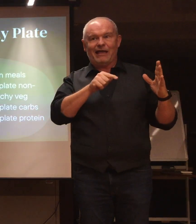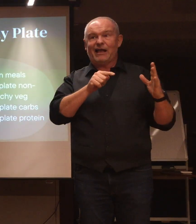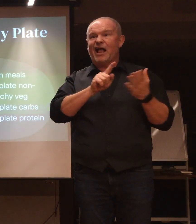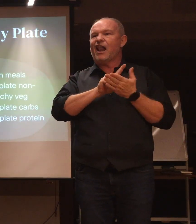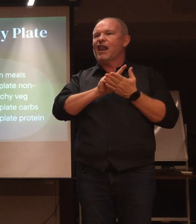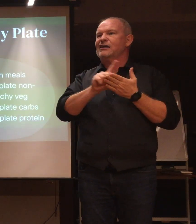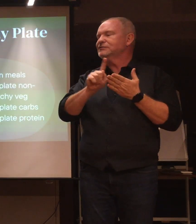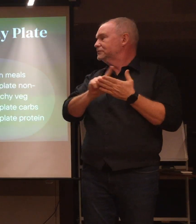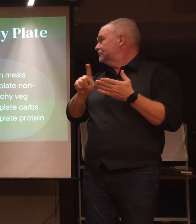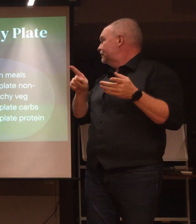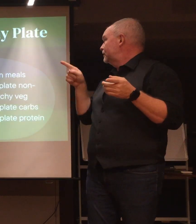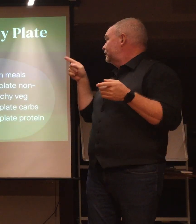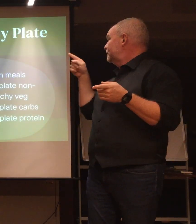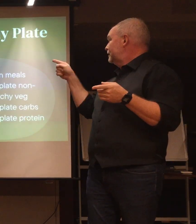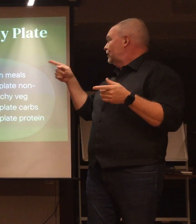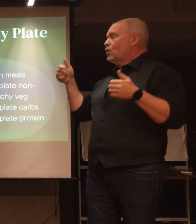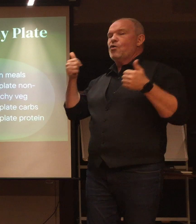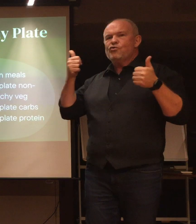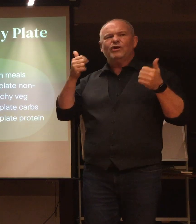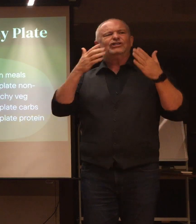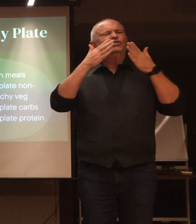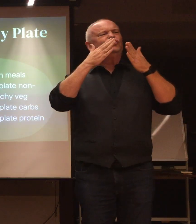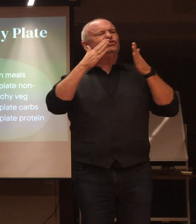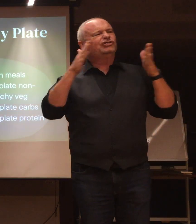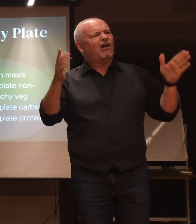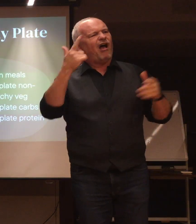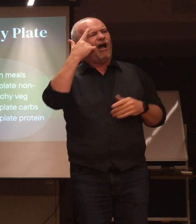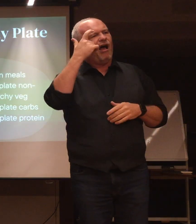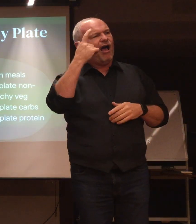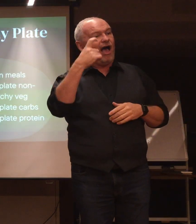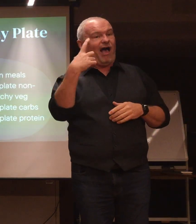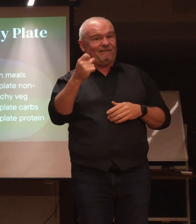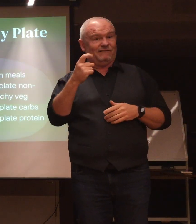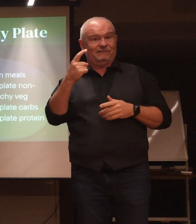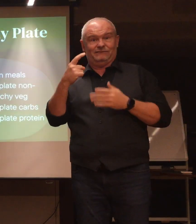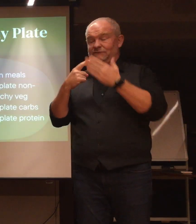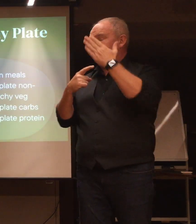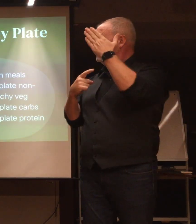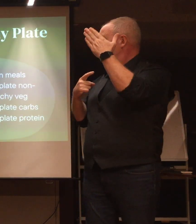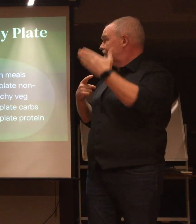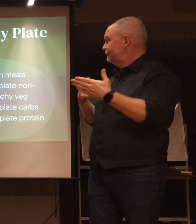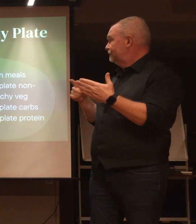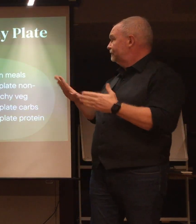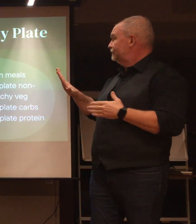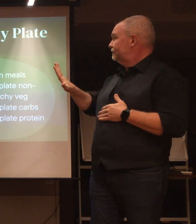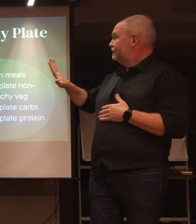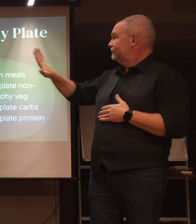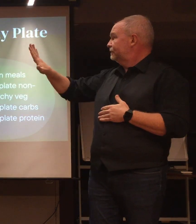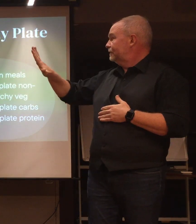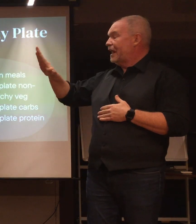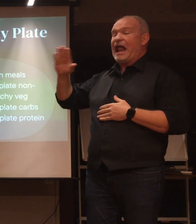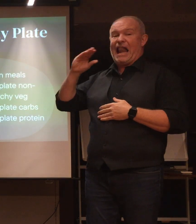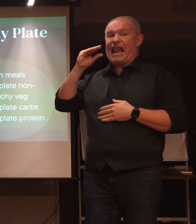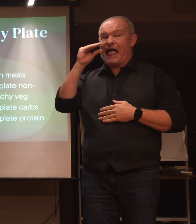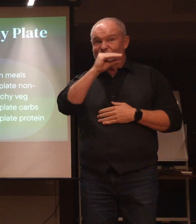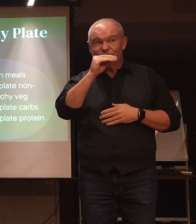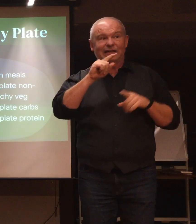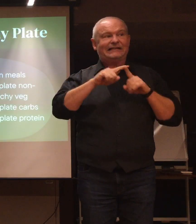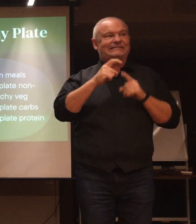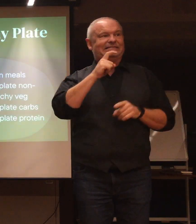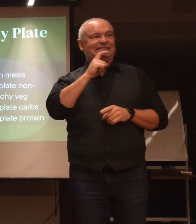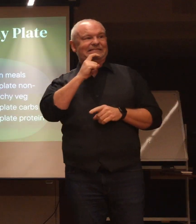later, but this is the general principle. We've got, this is for lunch and dinner.